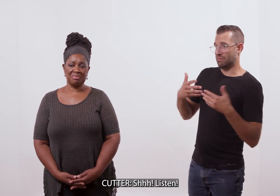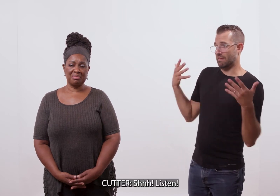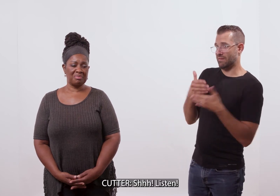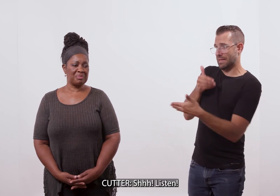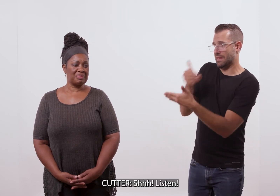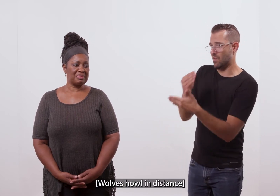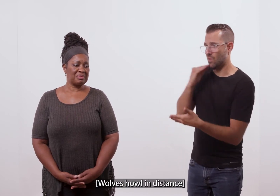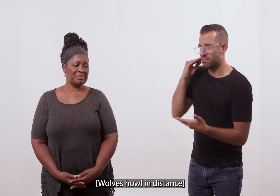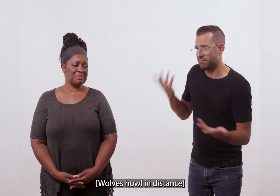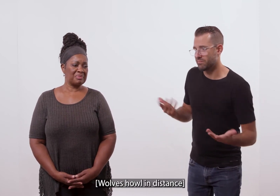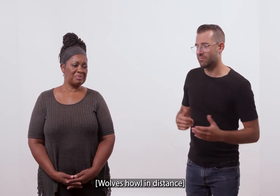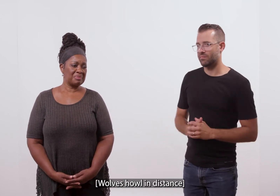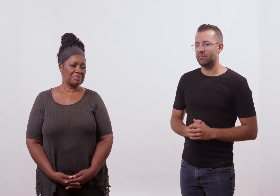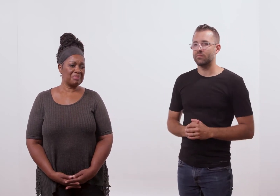Listen.